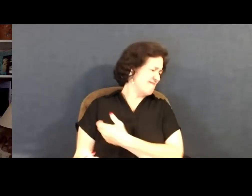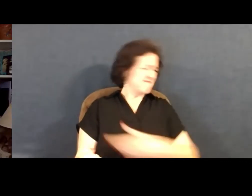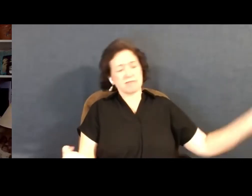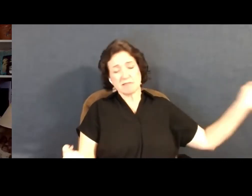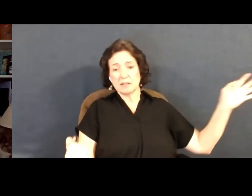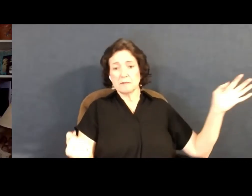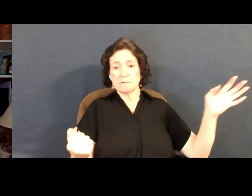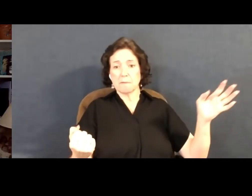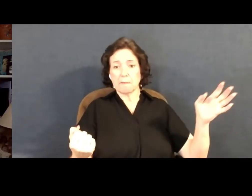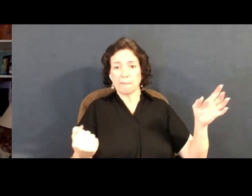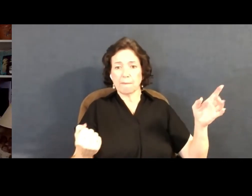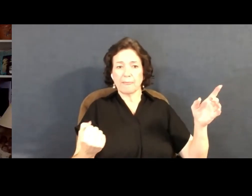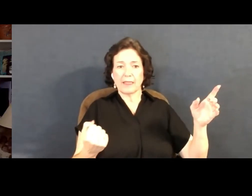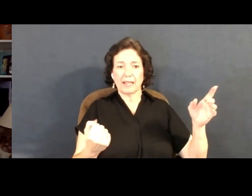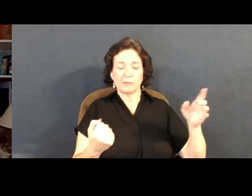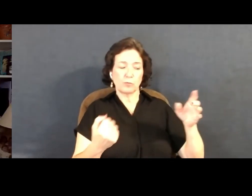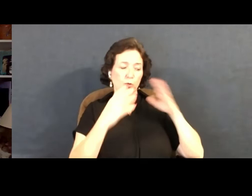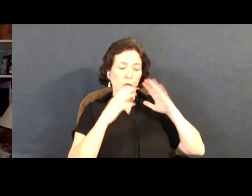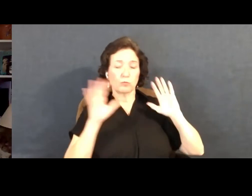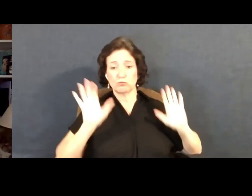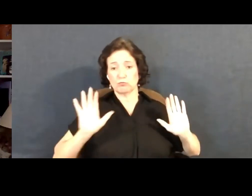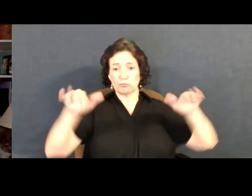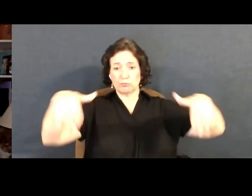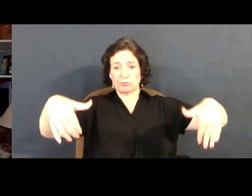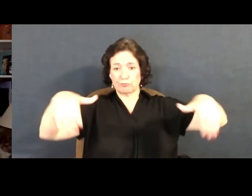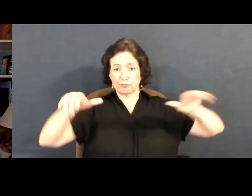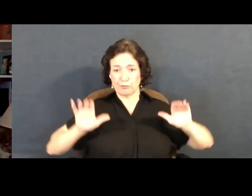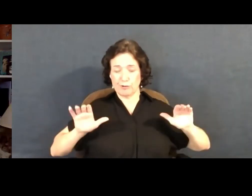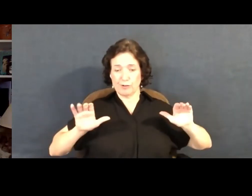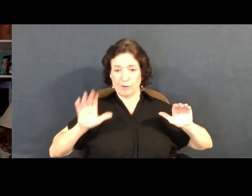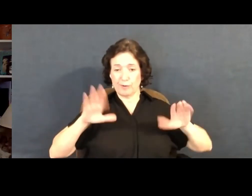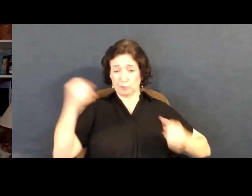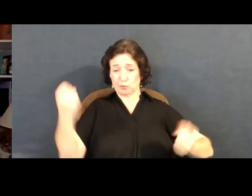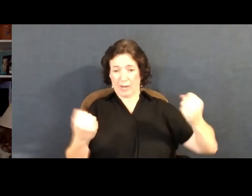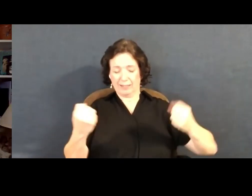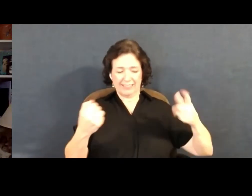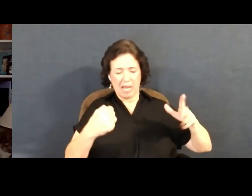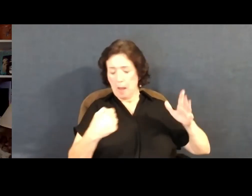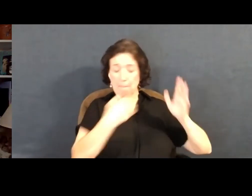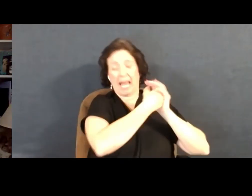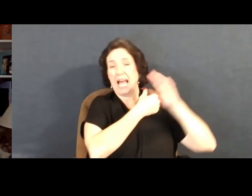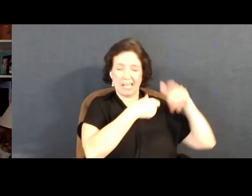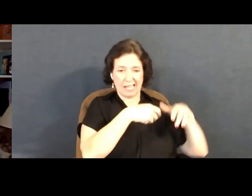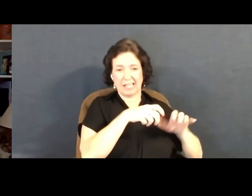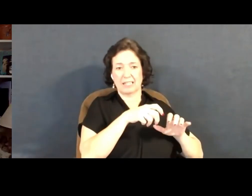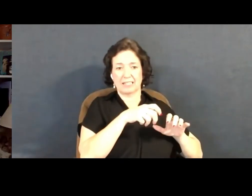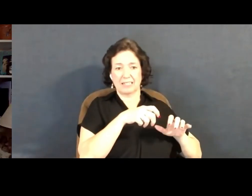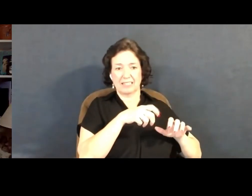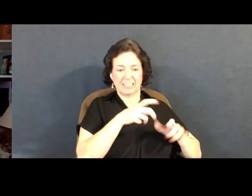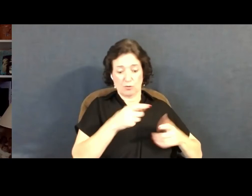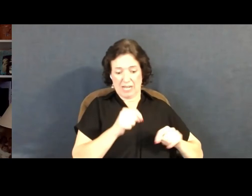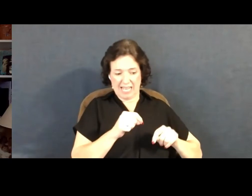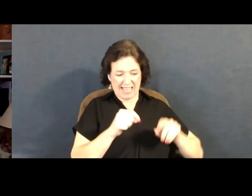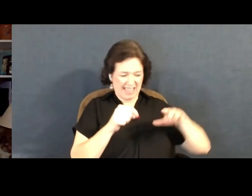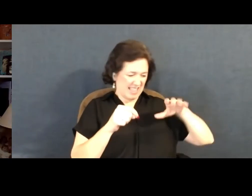the side and Bear hits that fender on the side of the tractor. Drops back down on the tongue that's holding the tractor to the first wagon